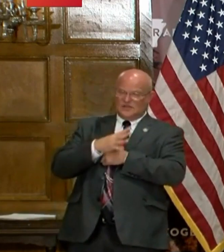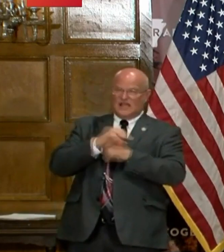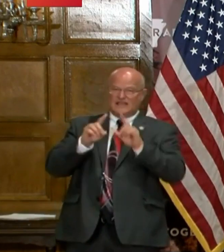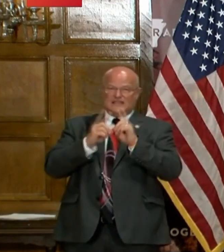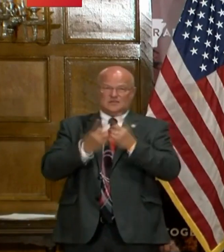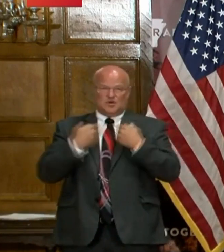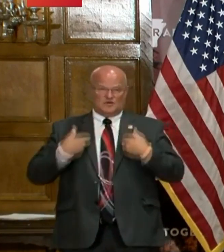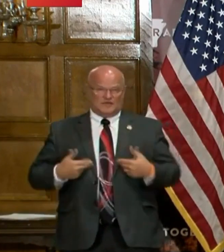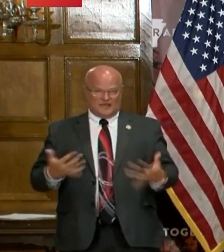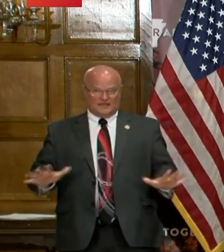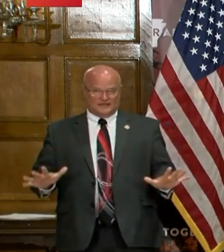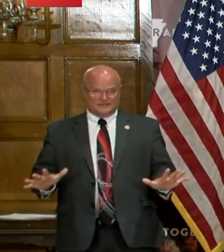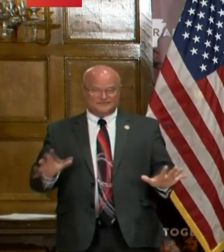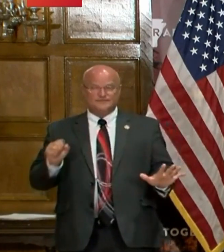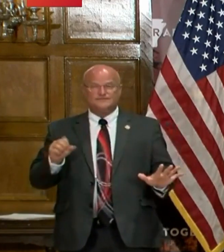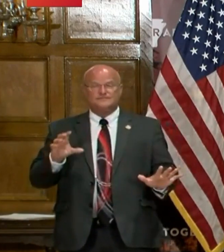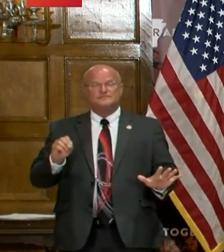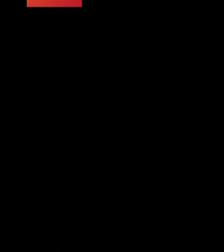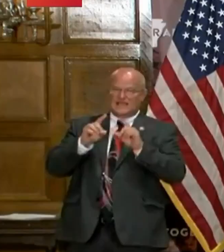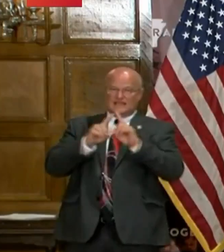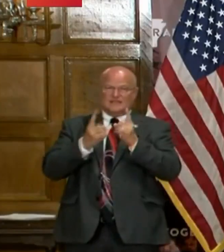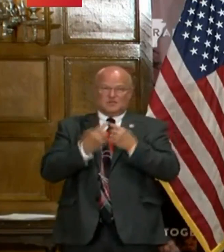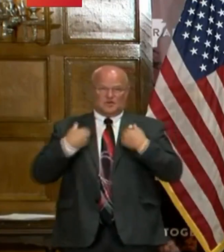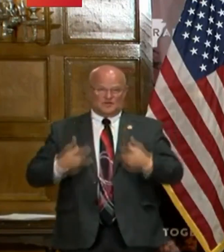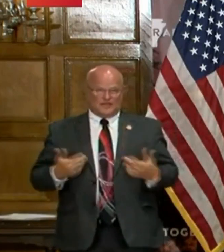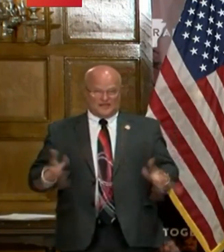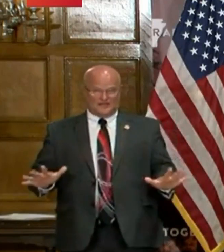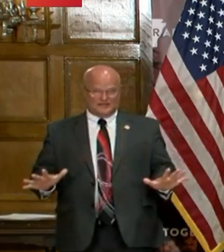Department of Health. And so